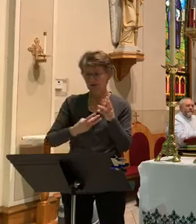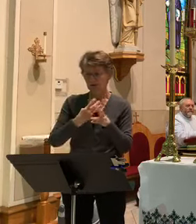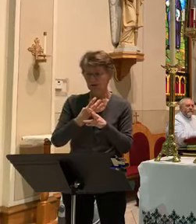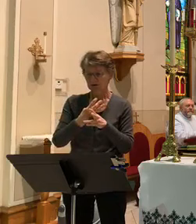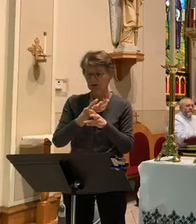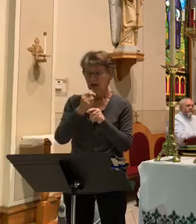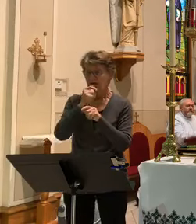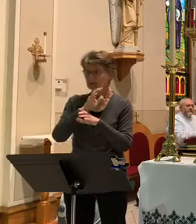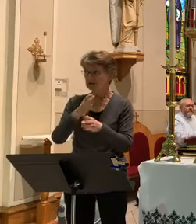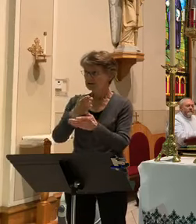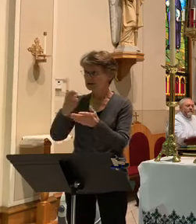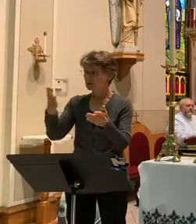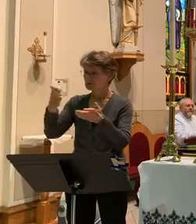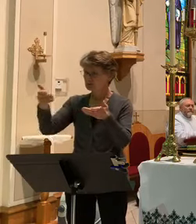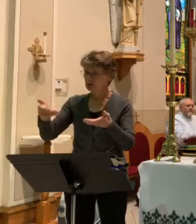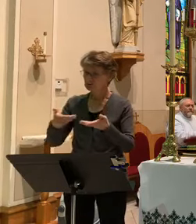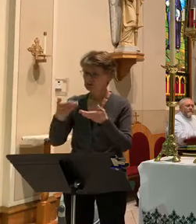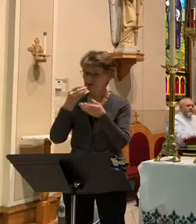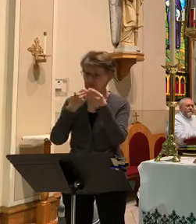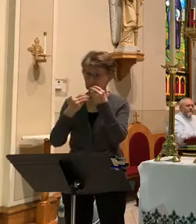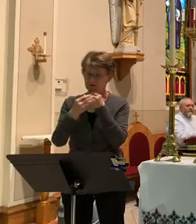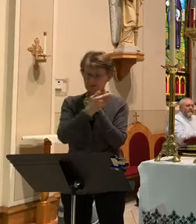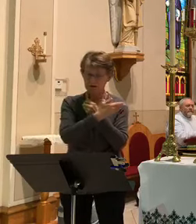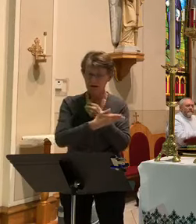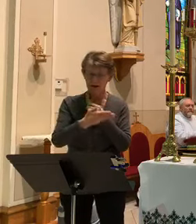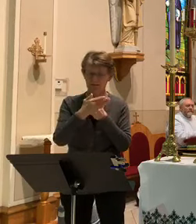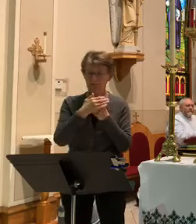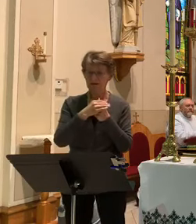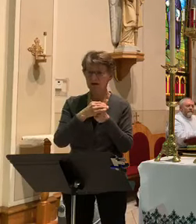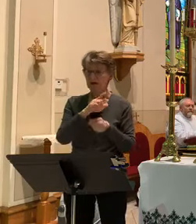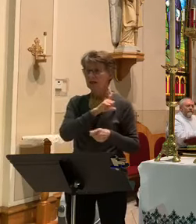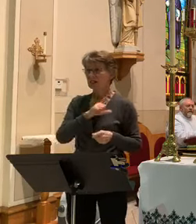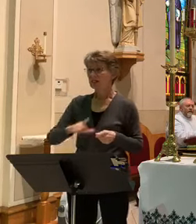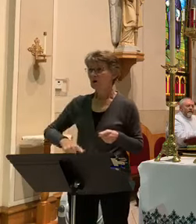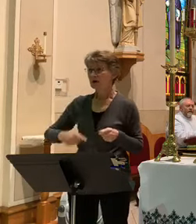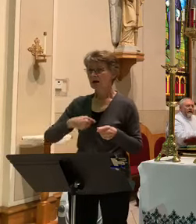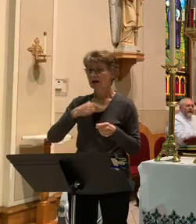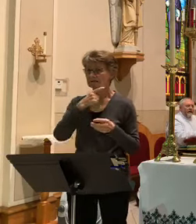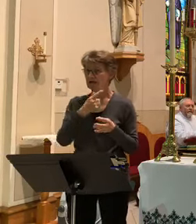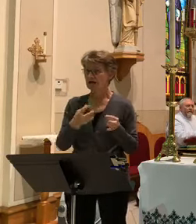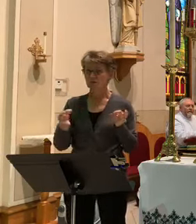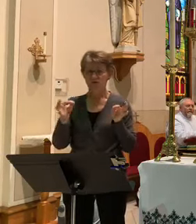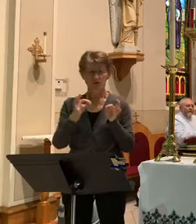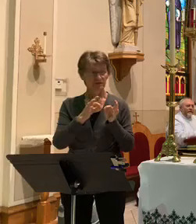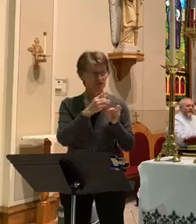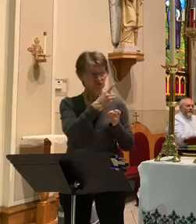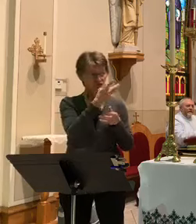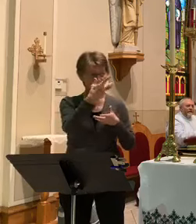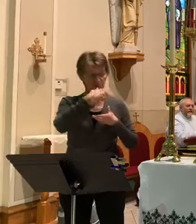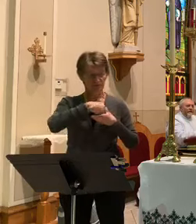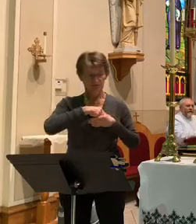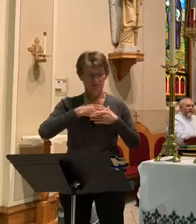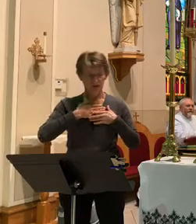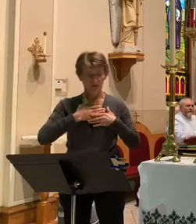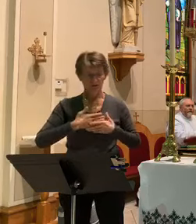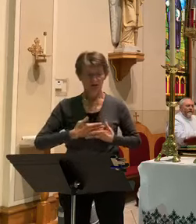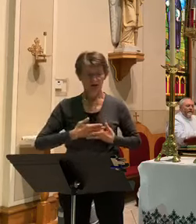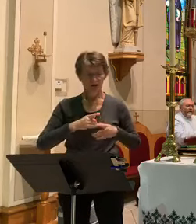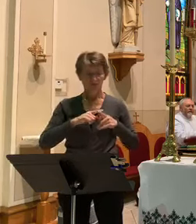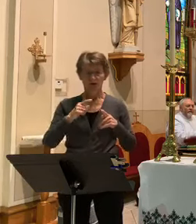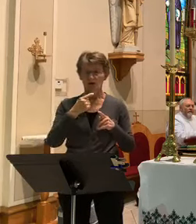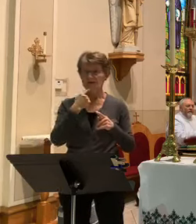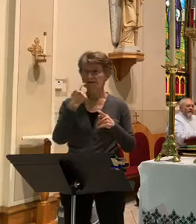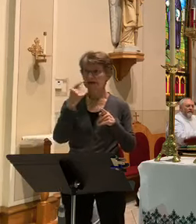world. Blessed are those who are called to the supper of the Lamb. Lord, I am not worthy that you should enter under my